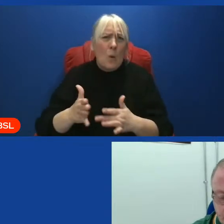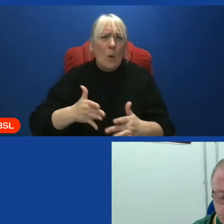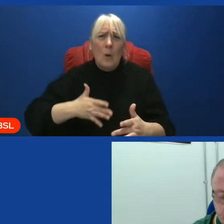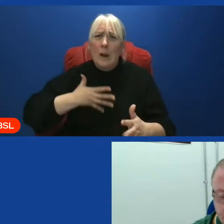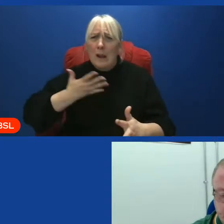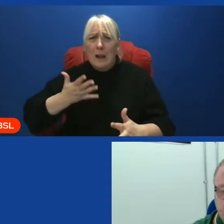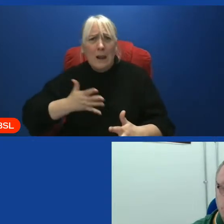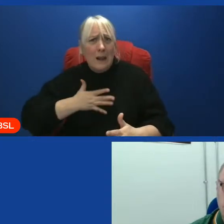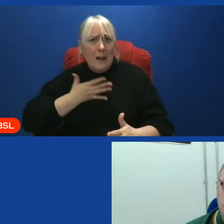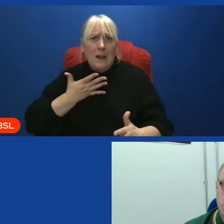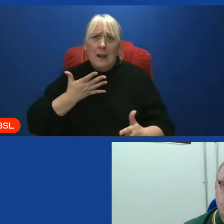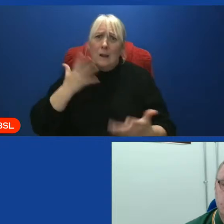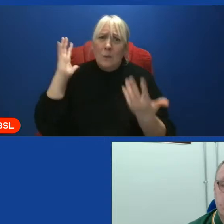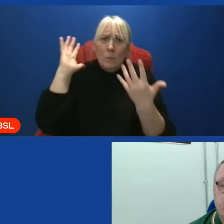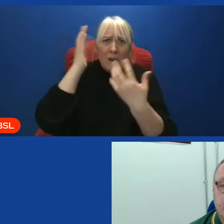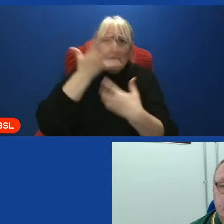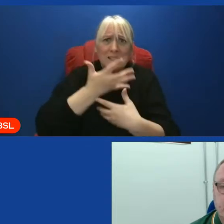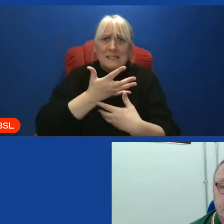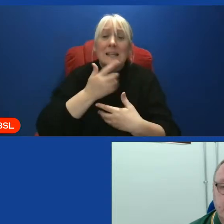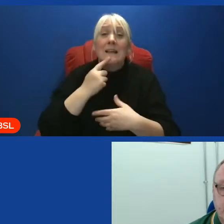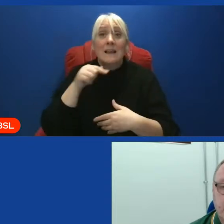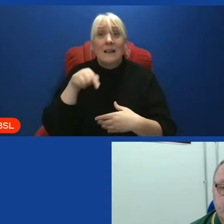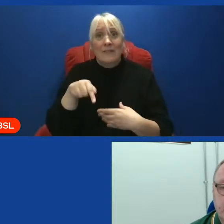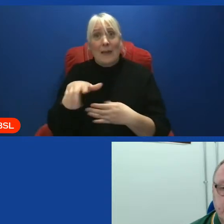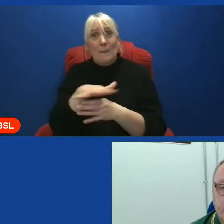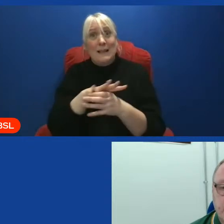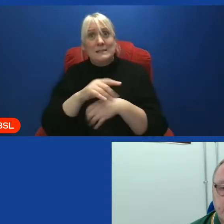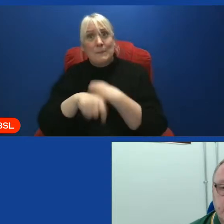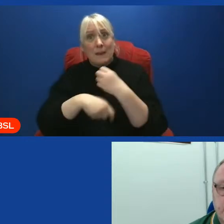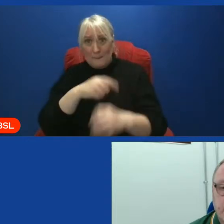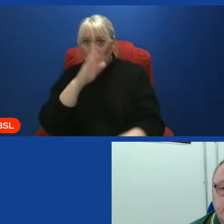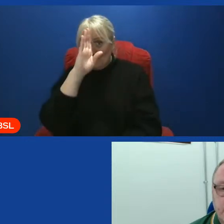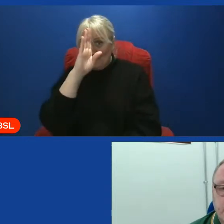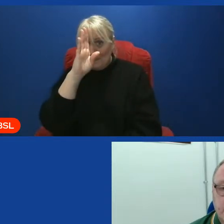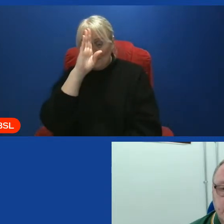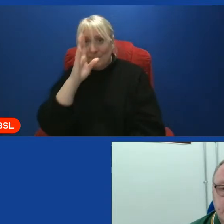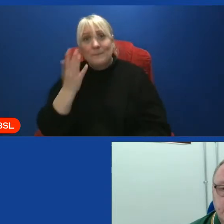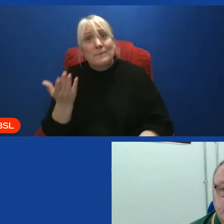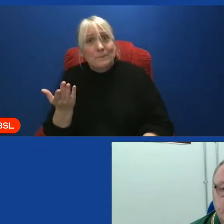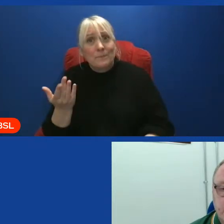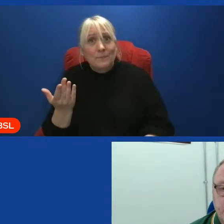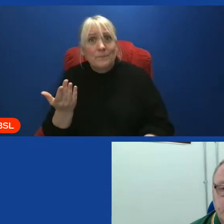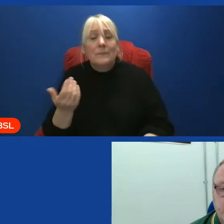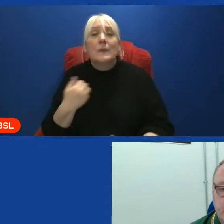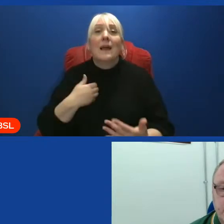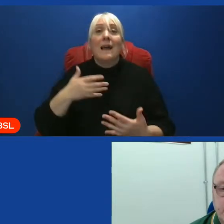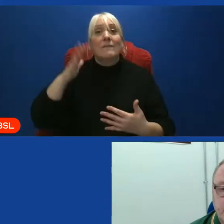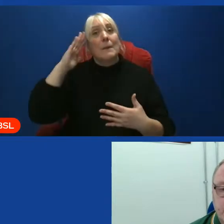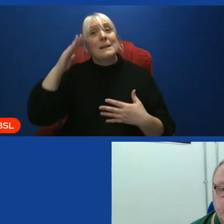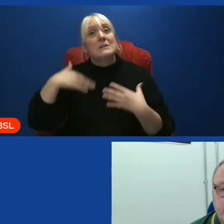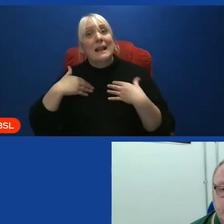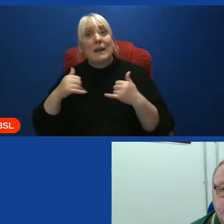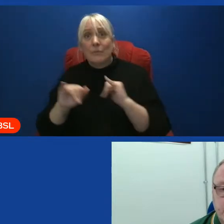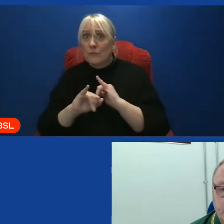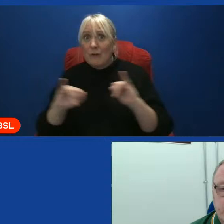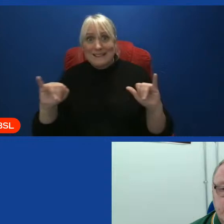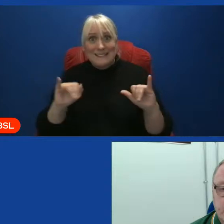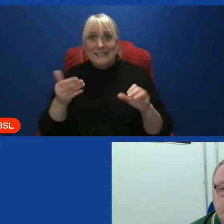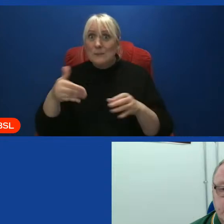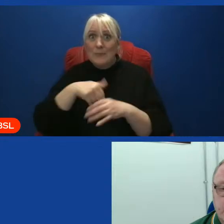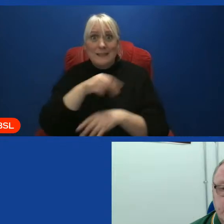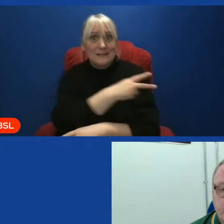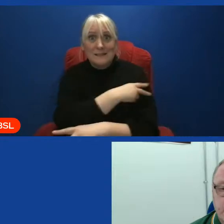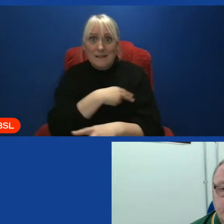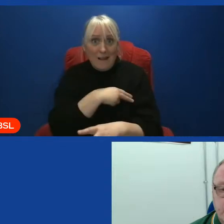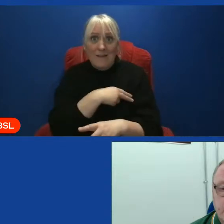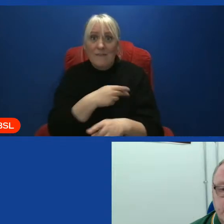where they are becoming places of danger? They become a place of danger. We have a mental health crisis already within our staff in